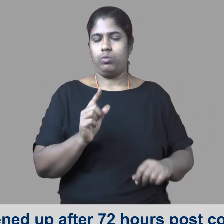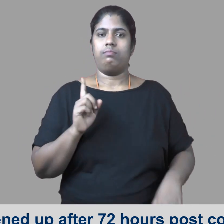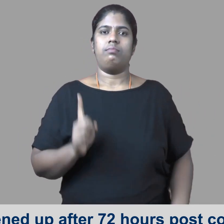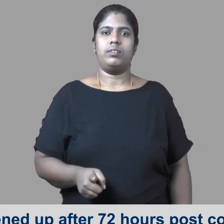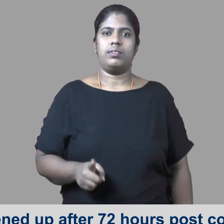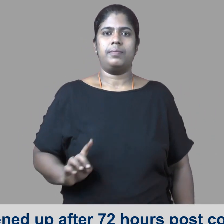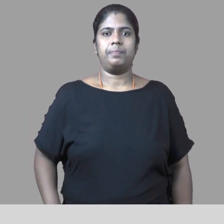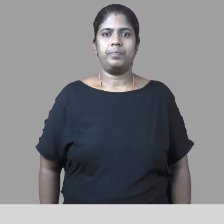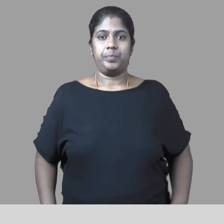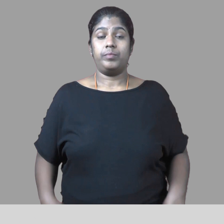papers.